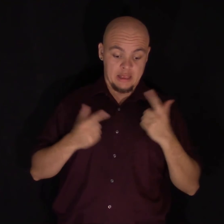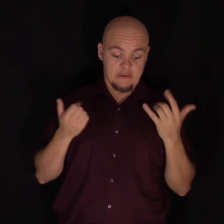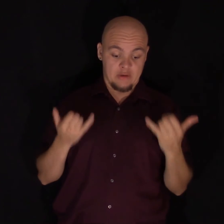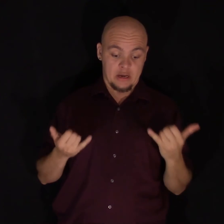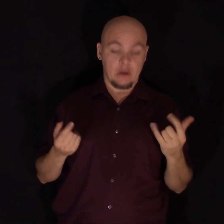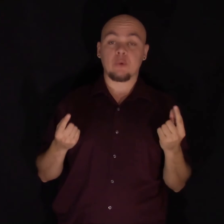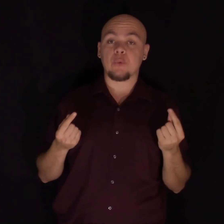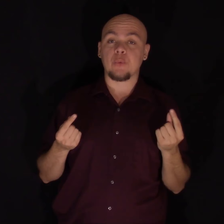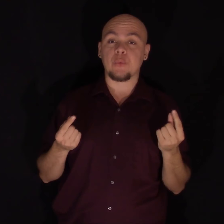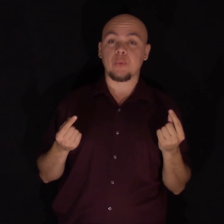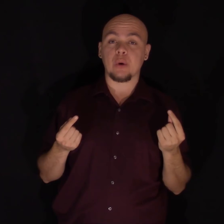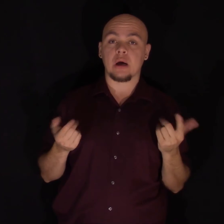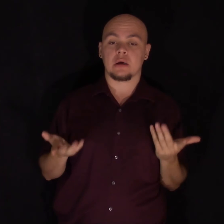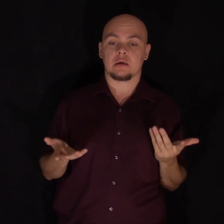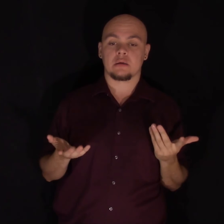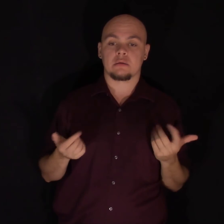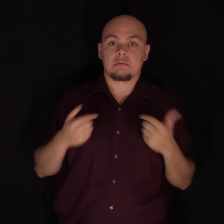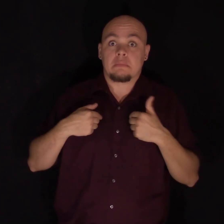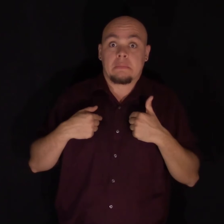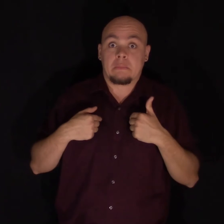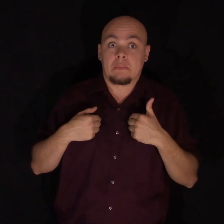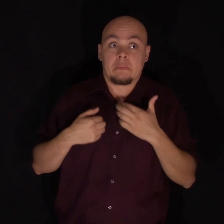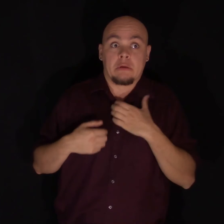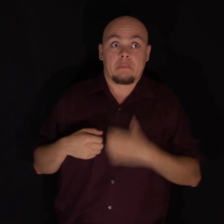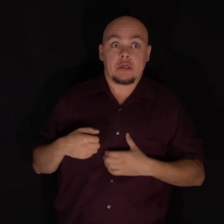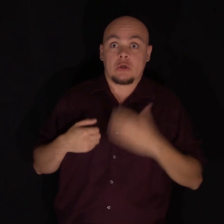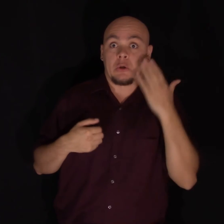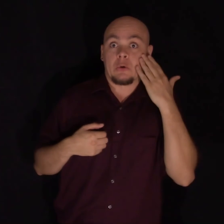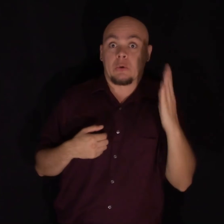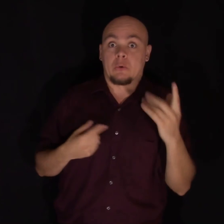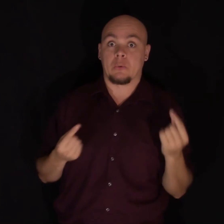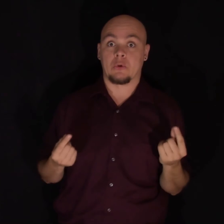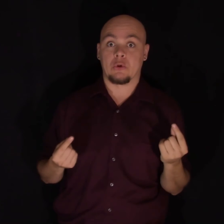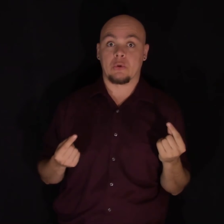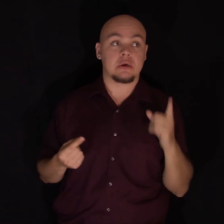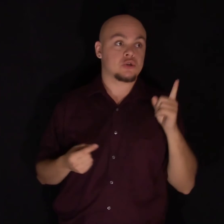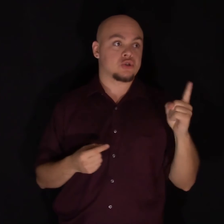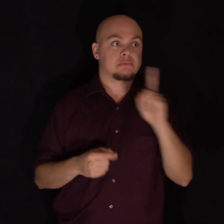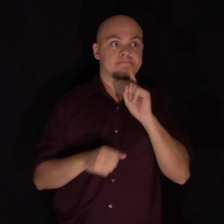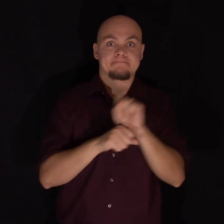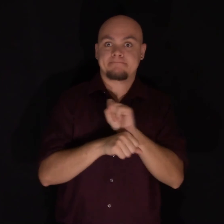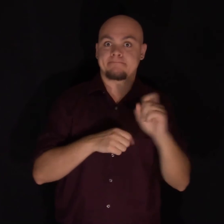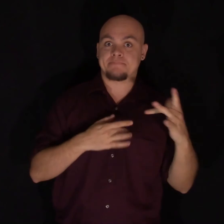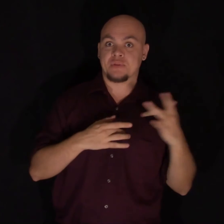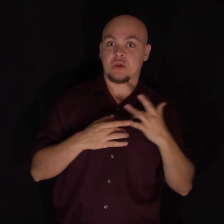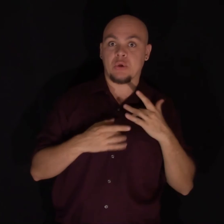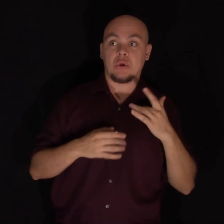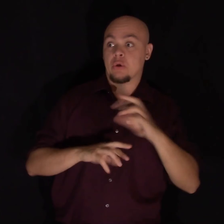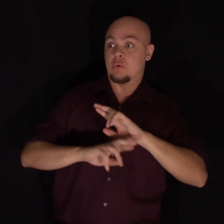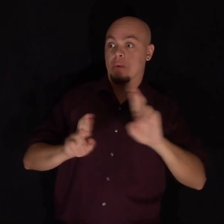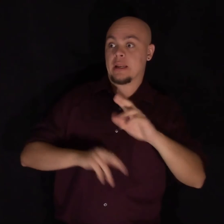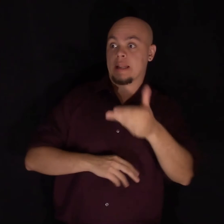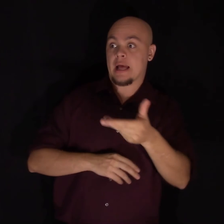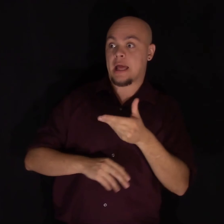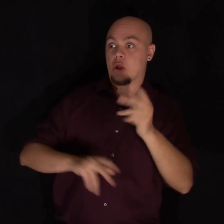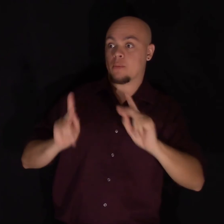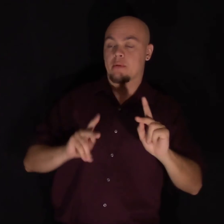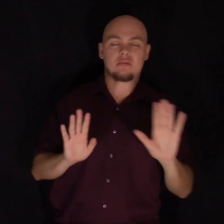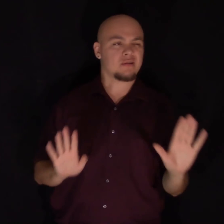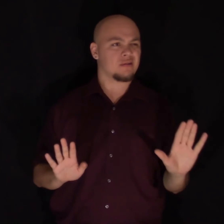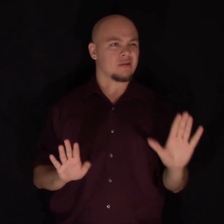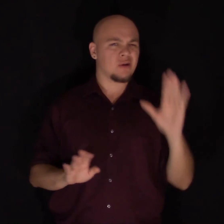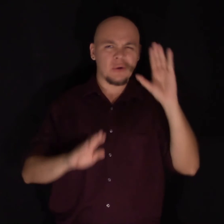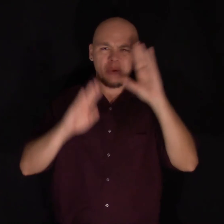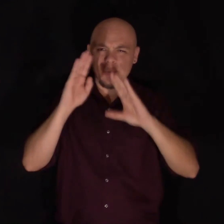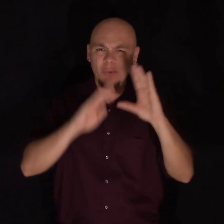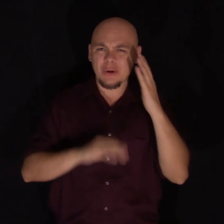And she's like, I don't know what I'm passionate about. And she's legitimately concerned about this. She's ready to hire a team of people. I was like, why are we worrying